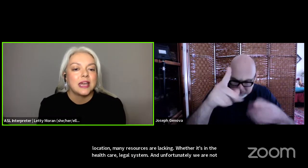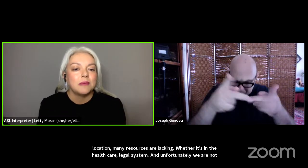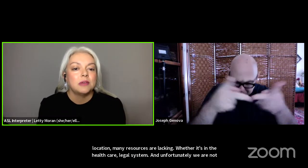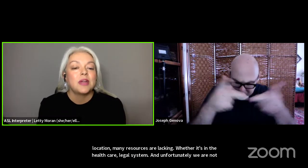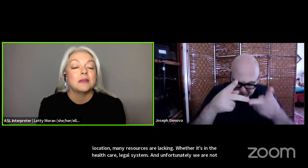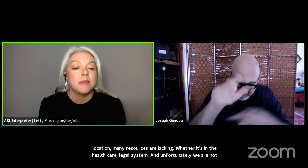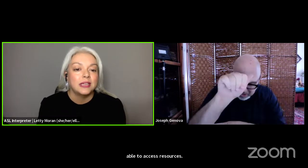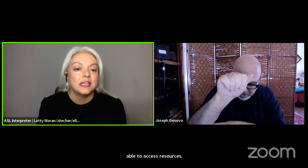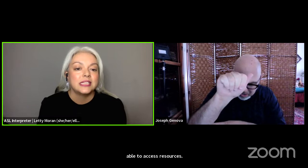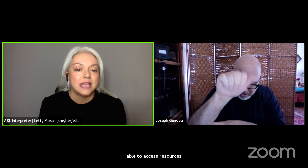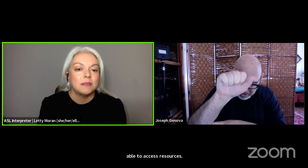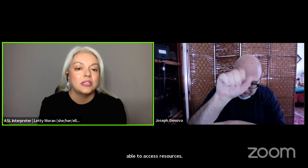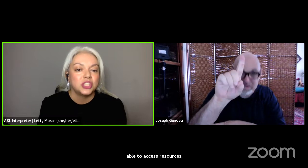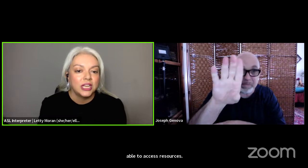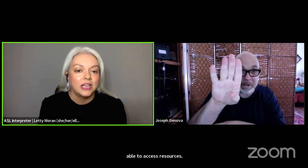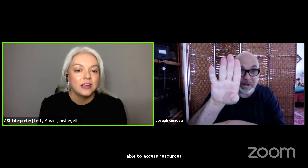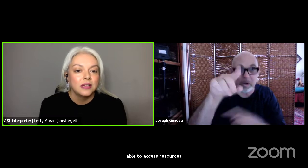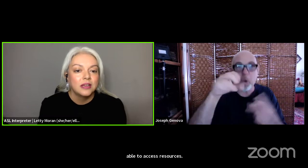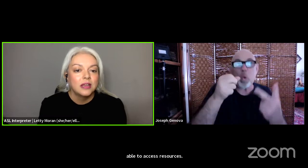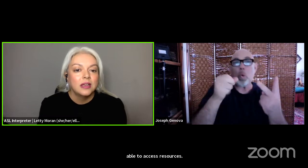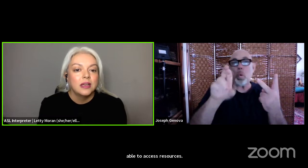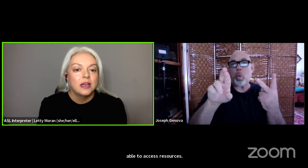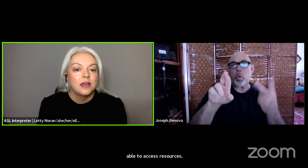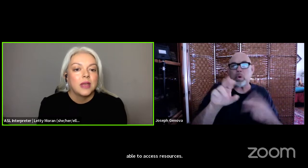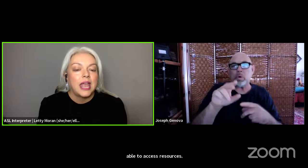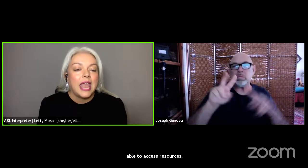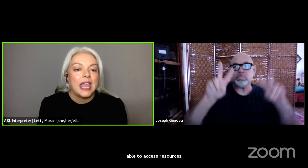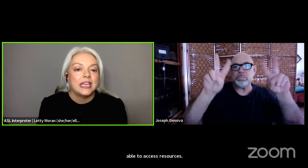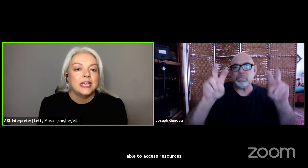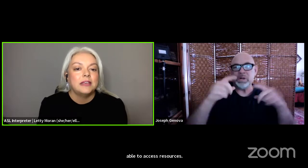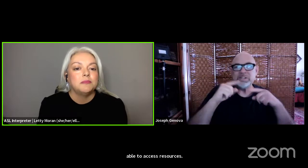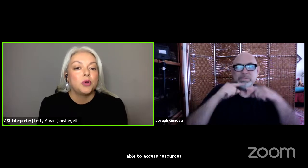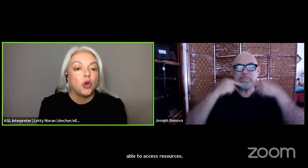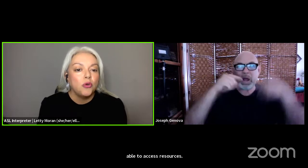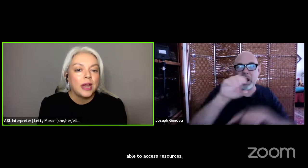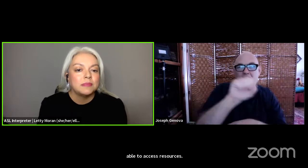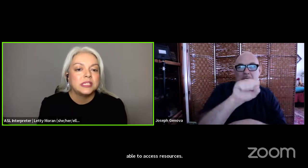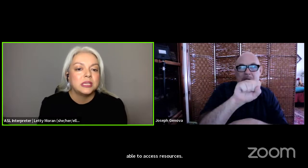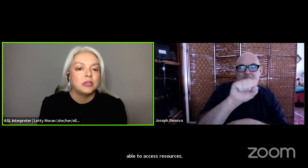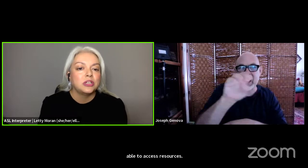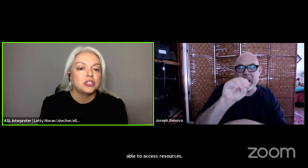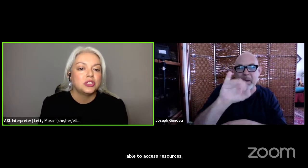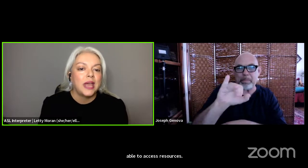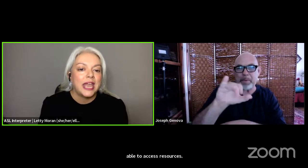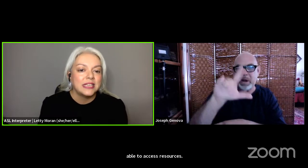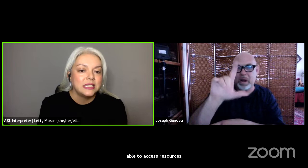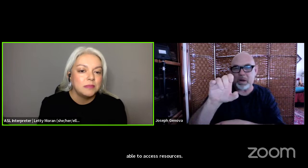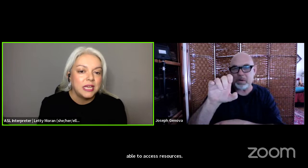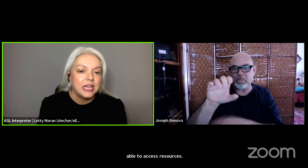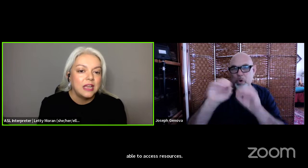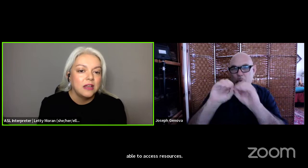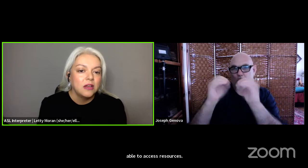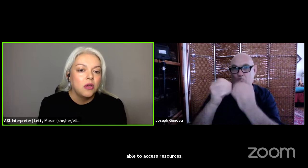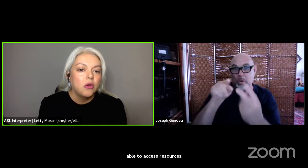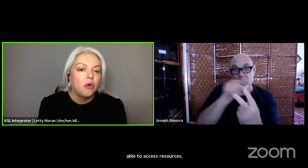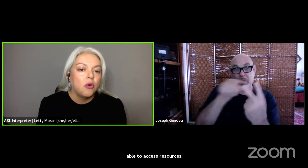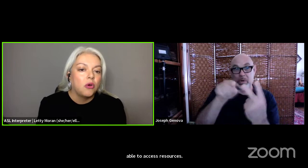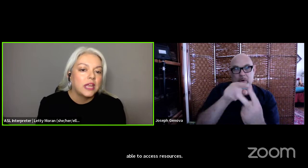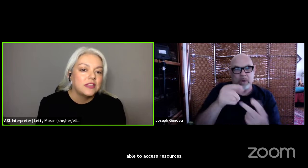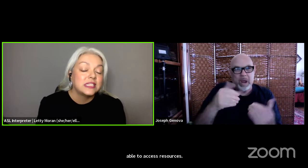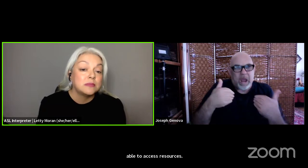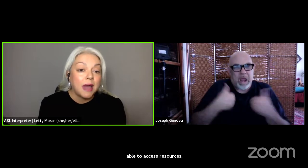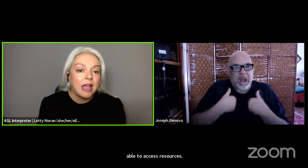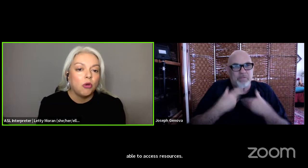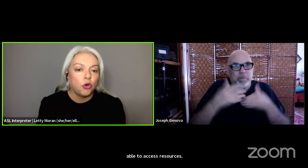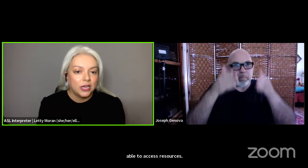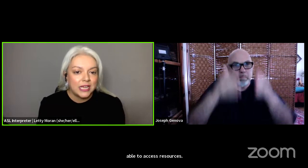to recommend establishing a program similar to ASDB or